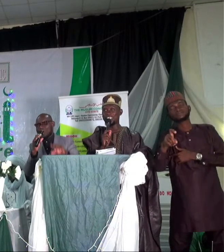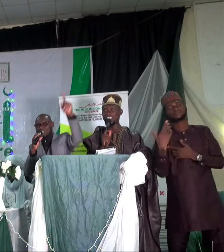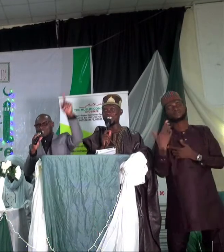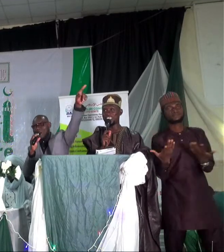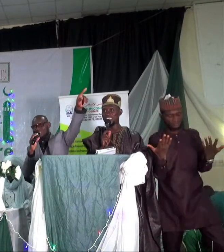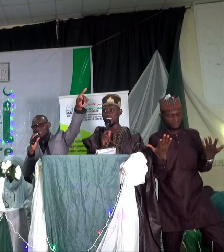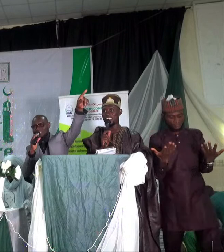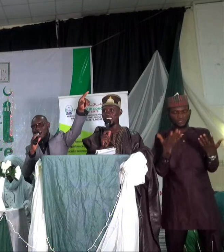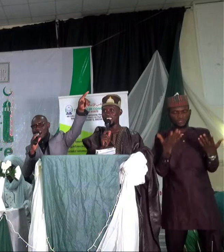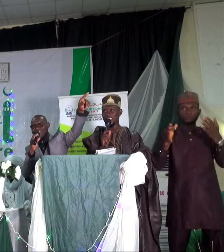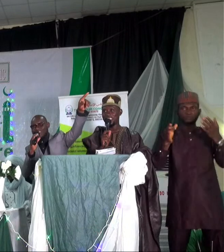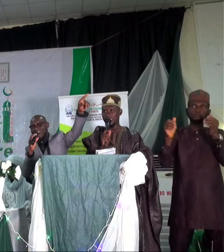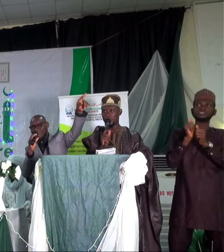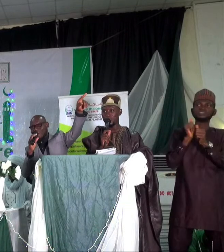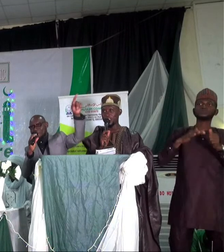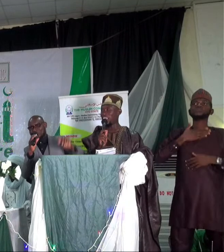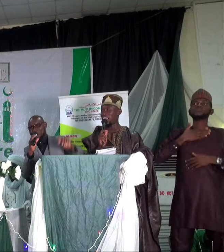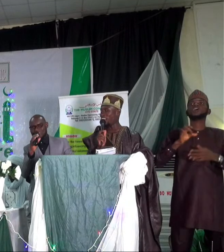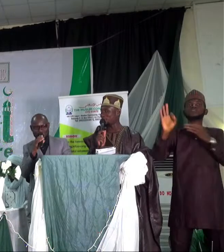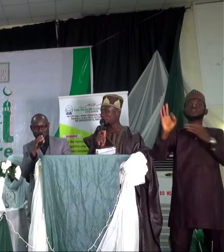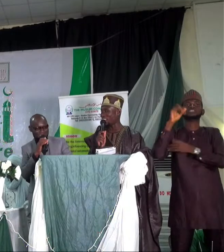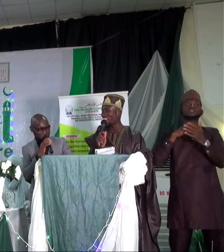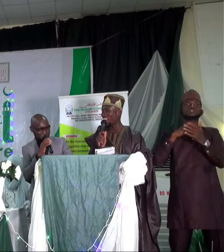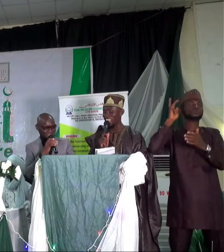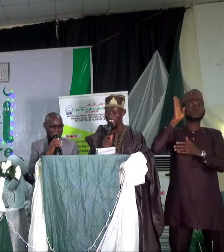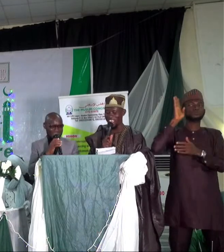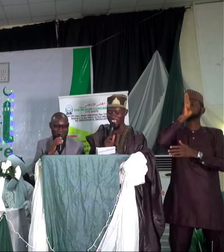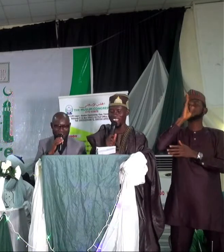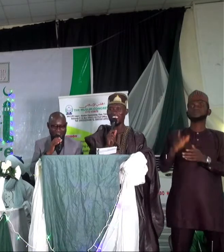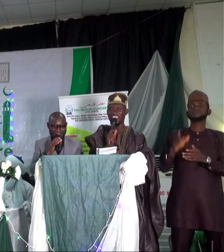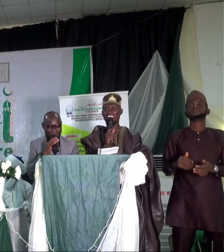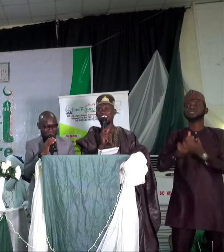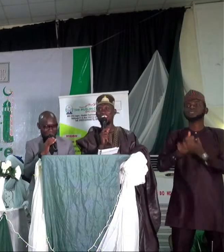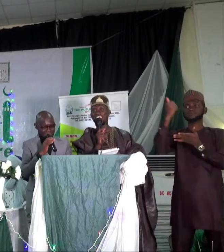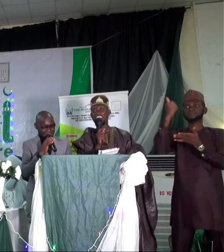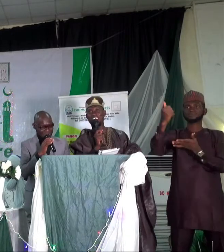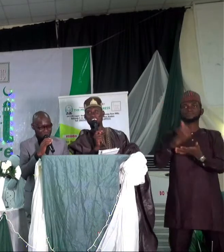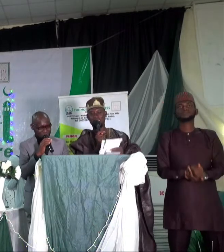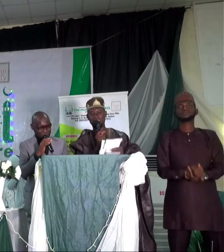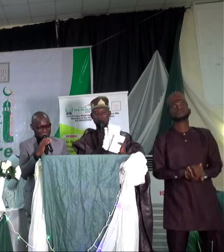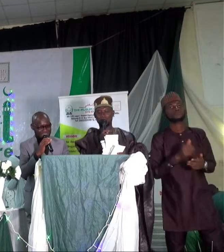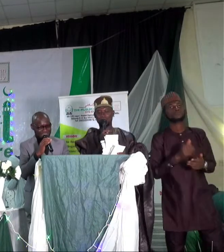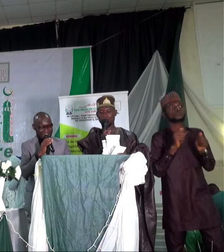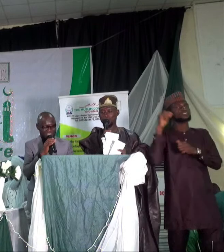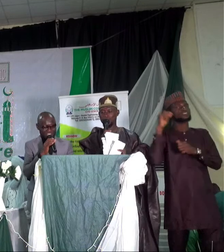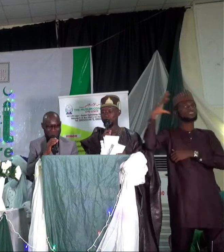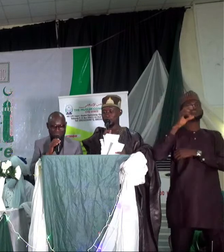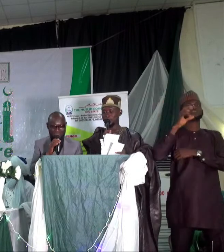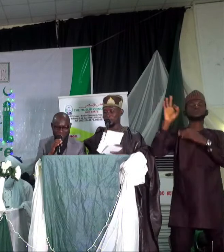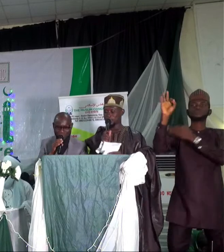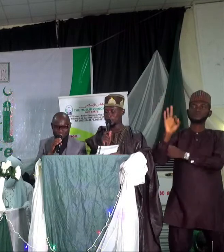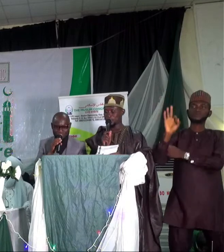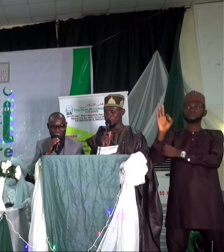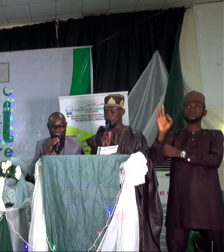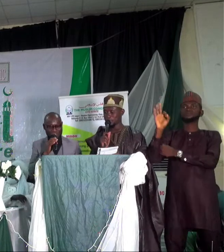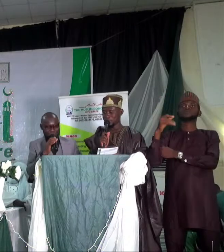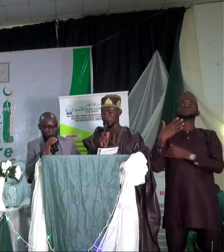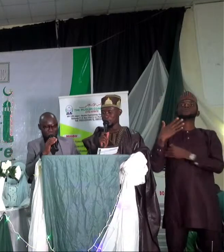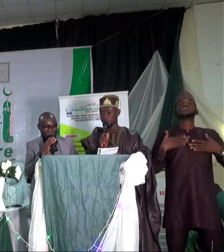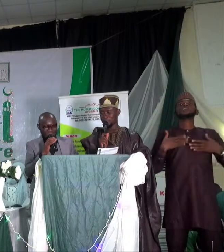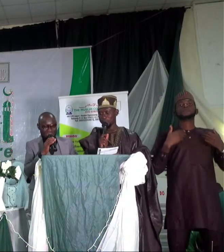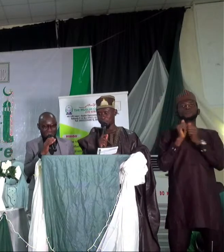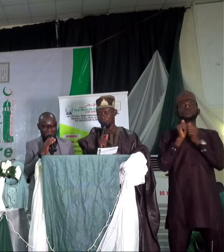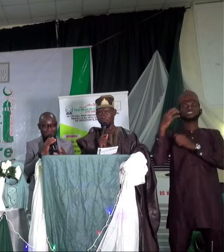be inshallah inshallah taala by the grace of God we thank our chairman very much for